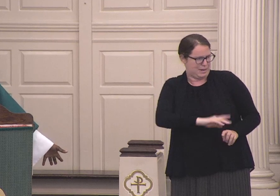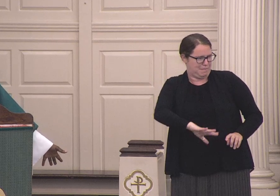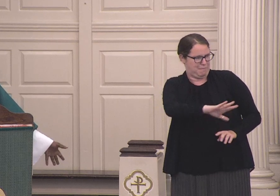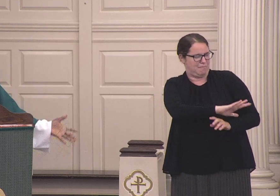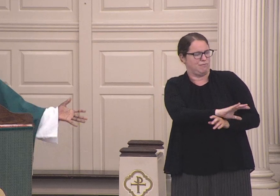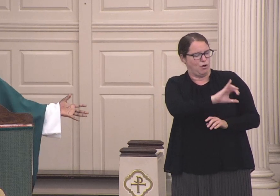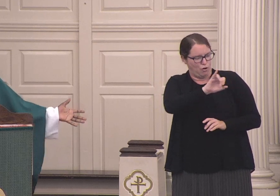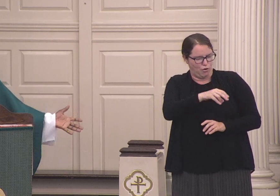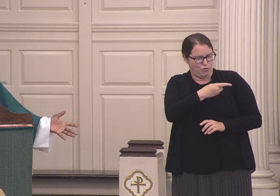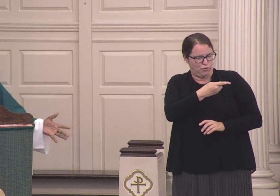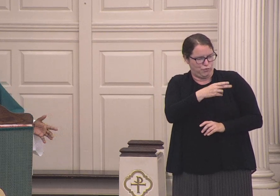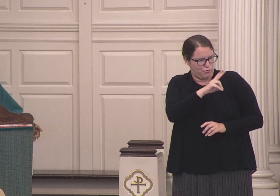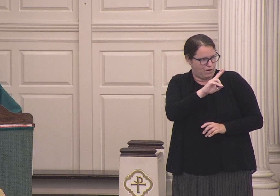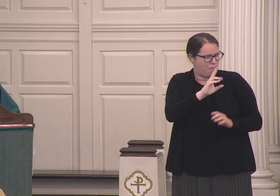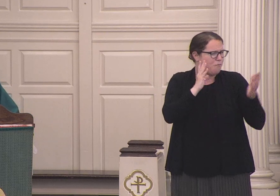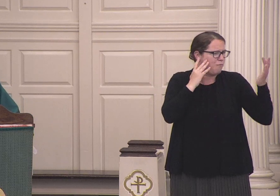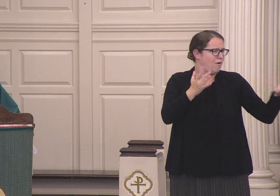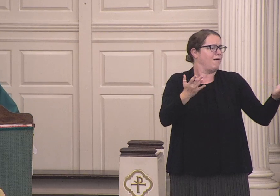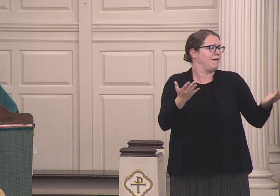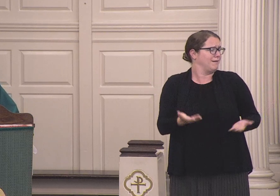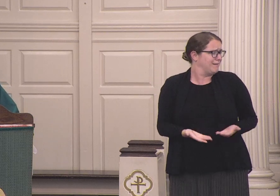Judah. Why are you here?"